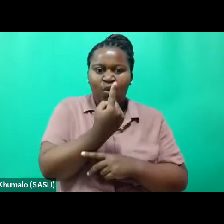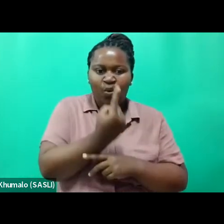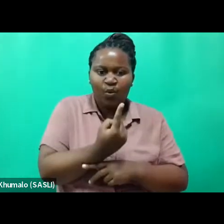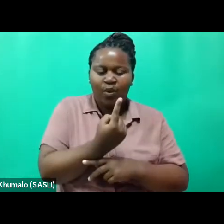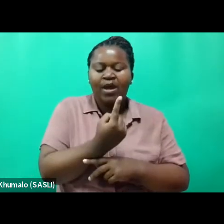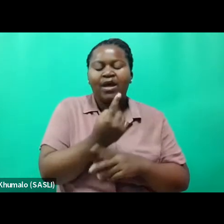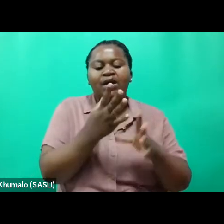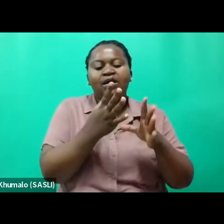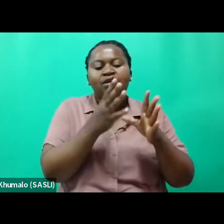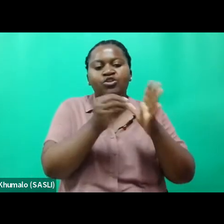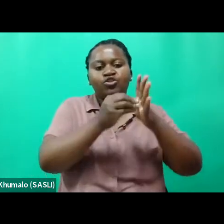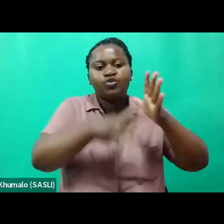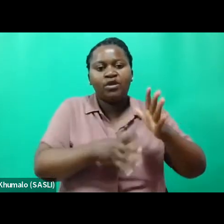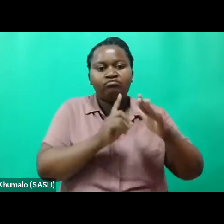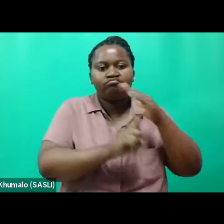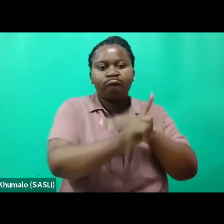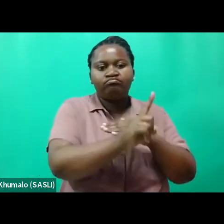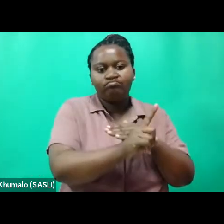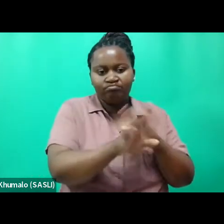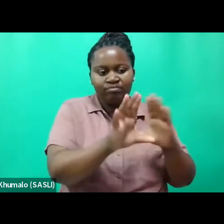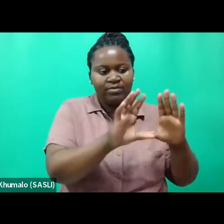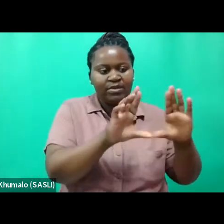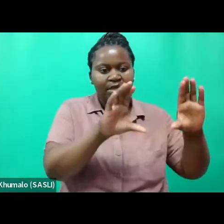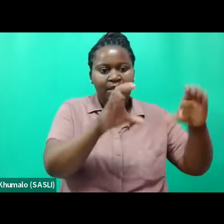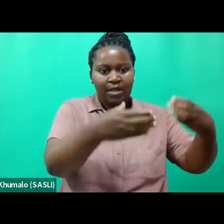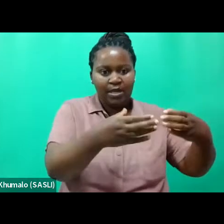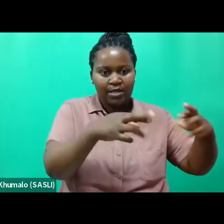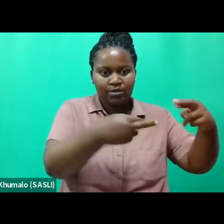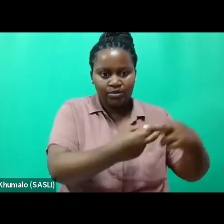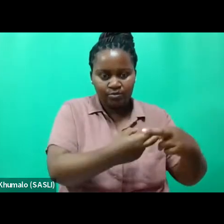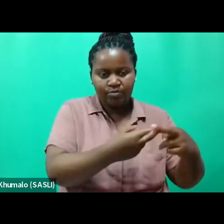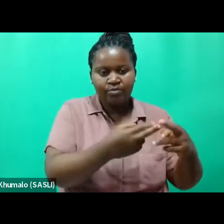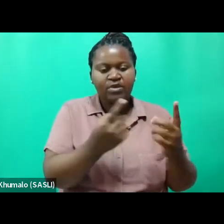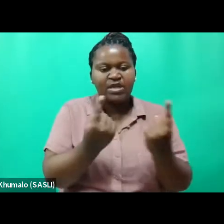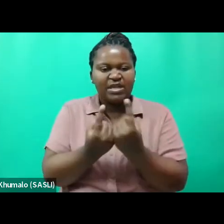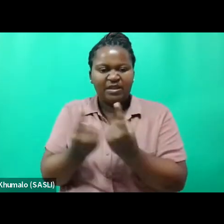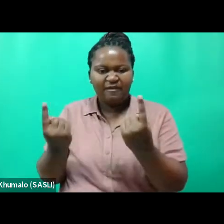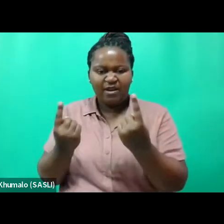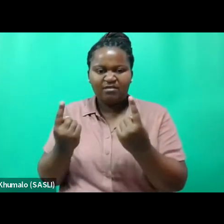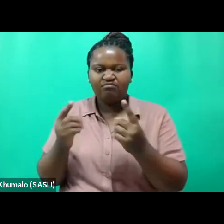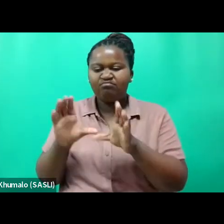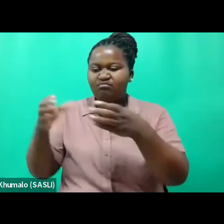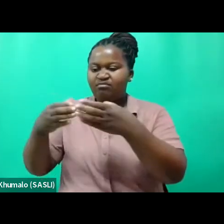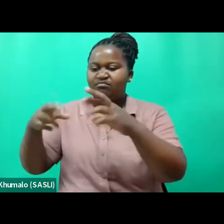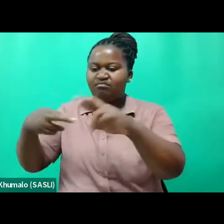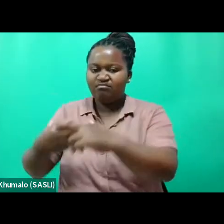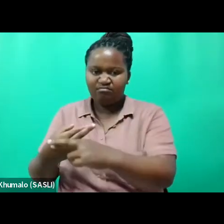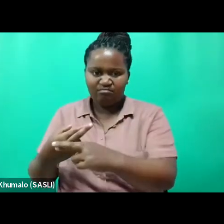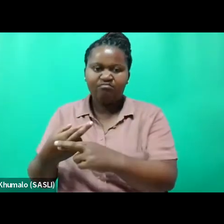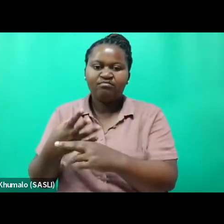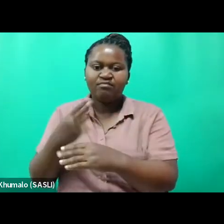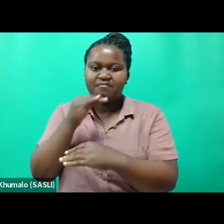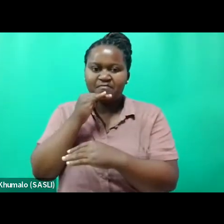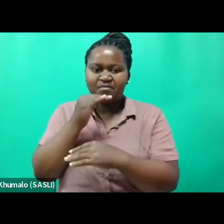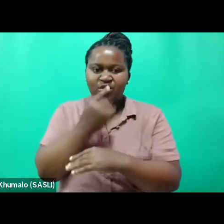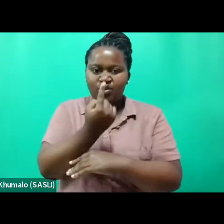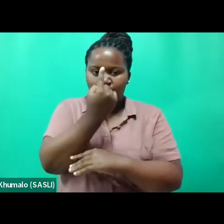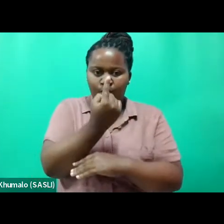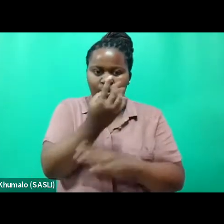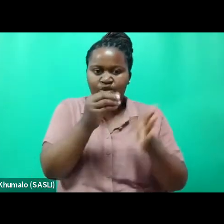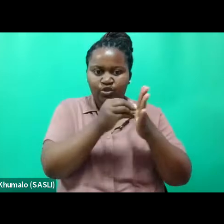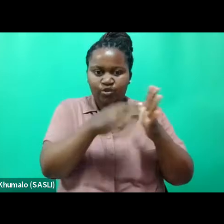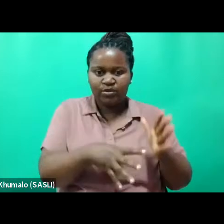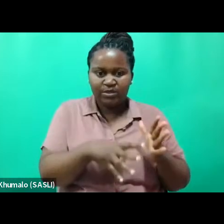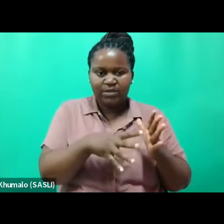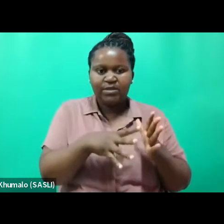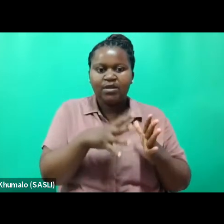another lecture and another one goes to a different lecture. So they have to, there's one student, of course, who has to